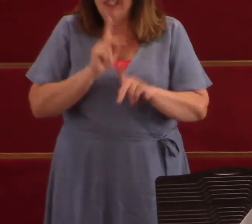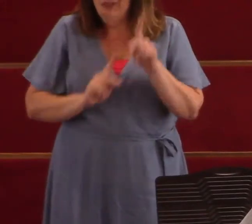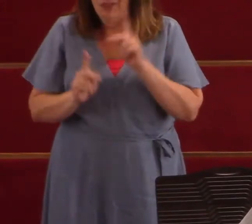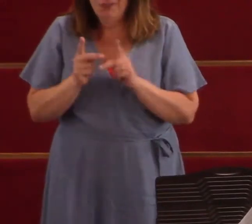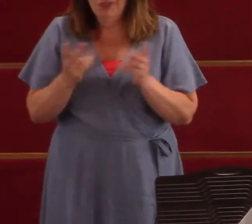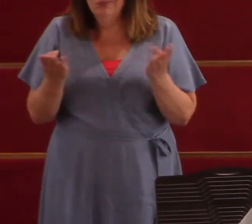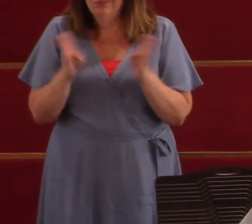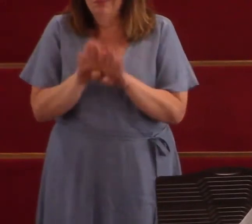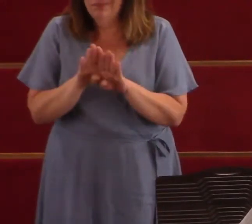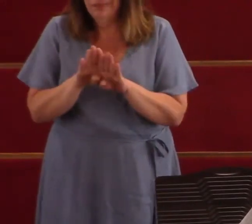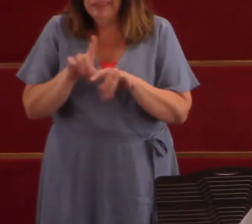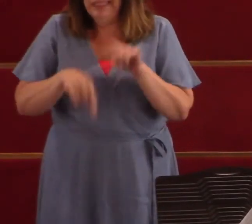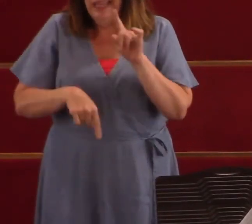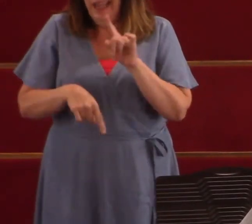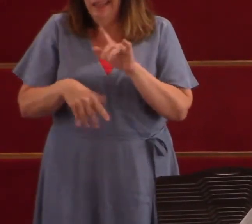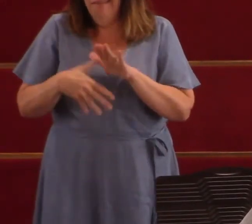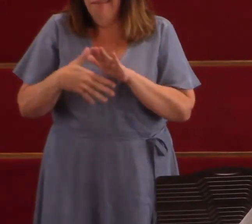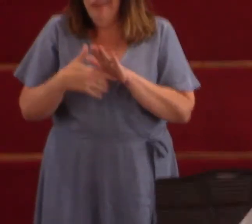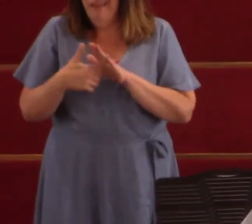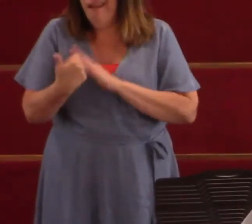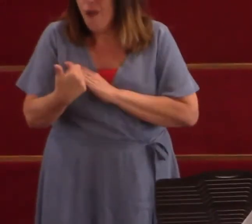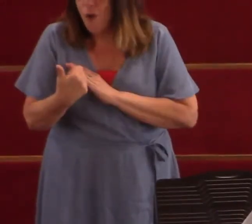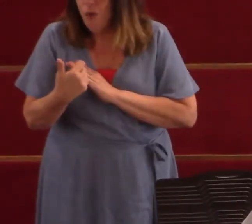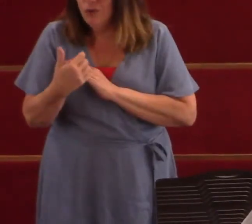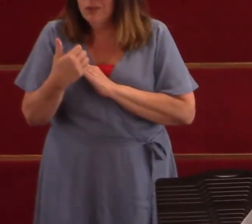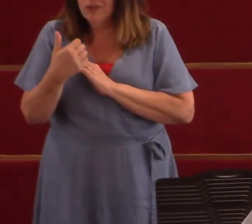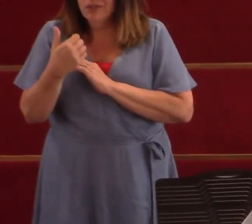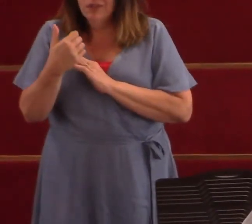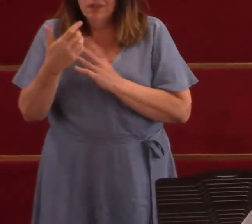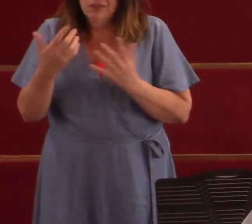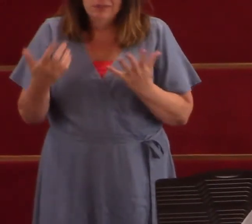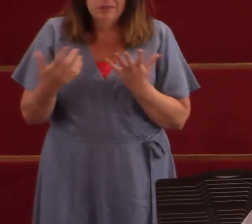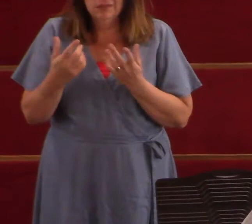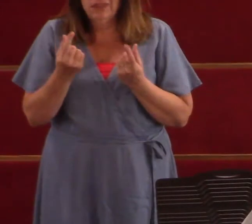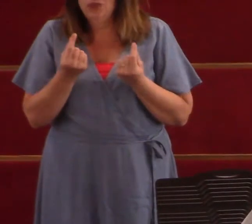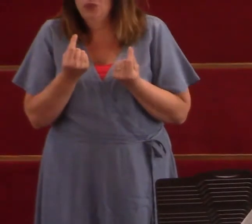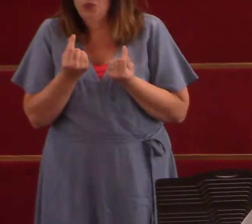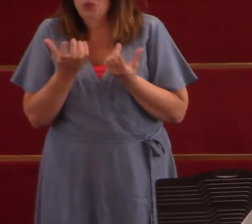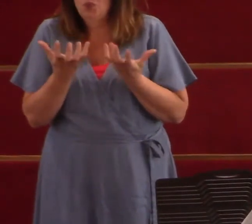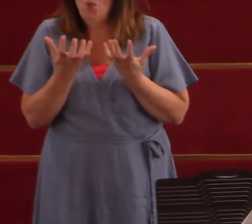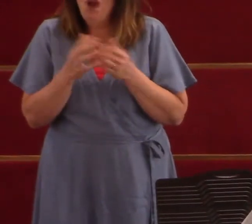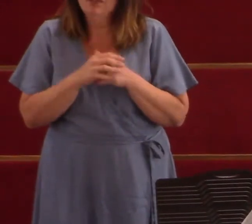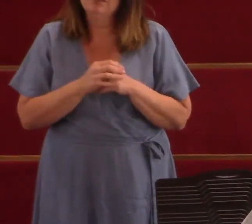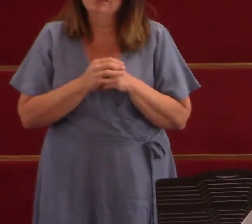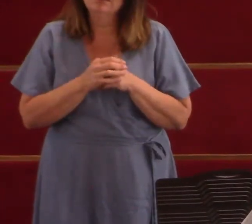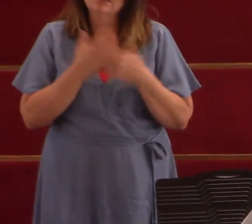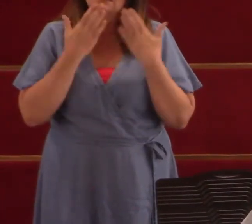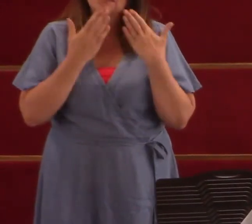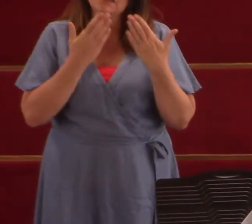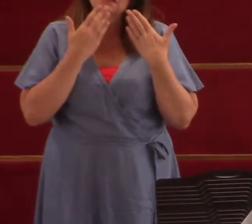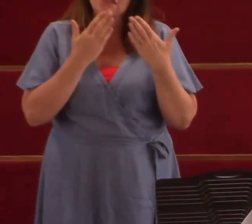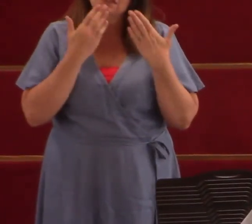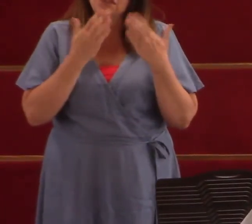Facebook. And then I do want to to say thank you.